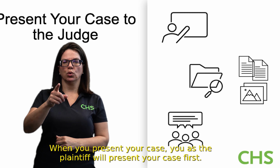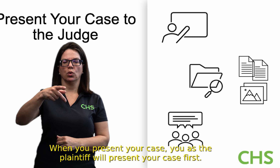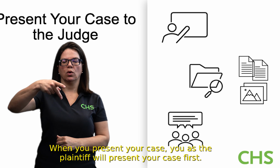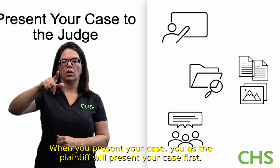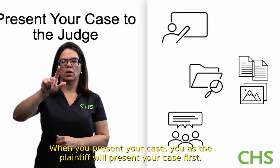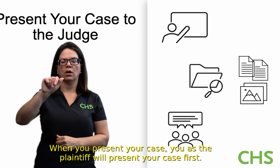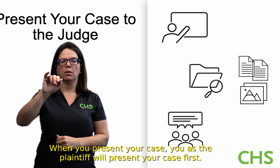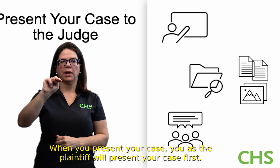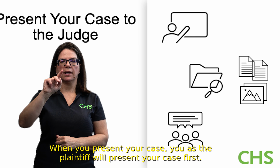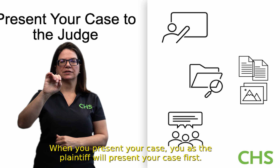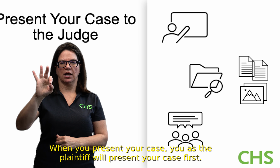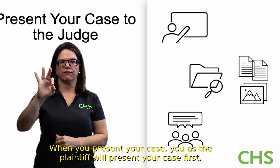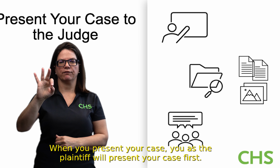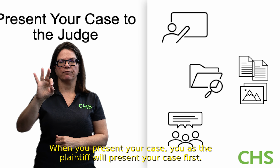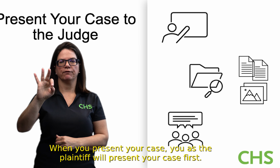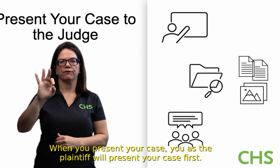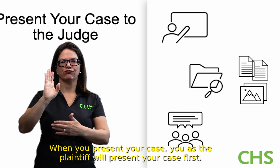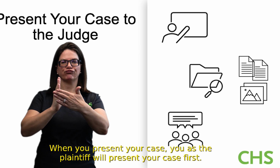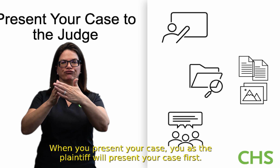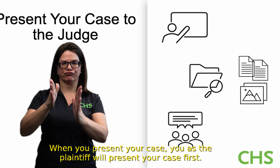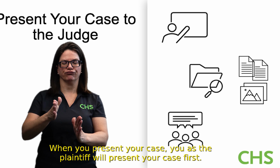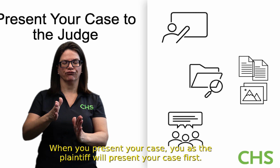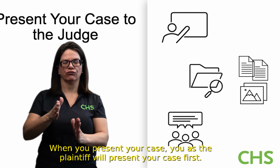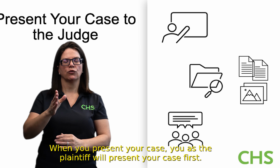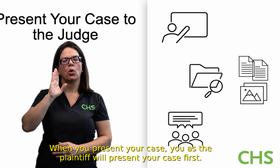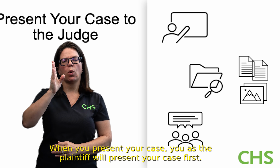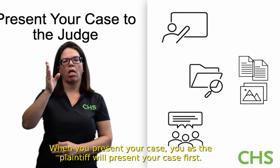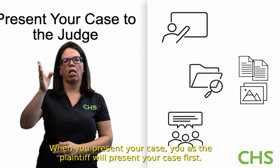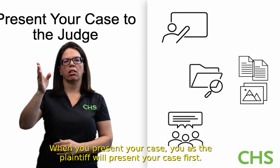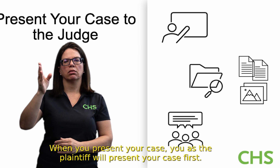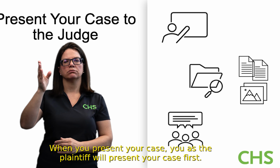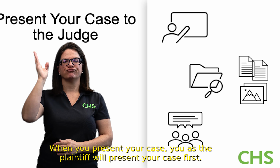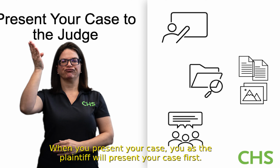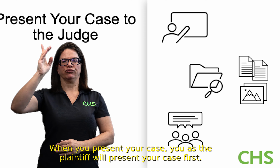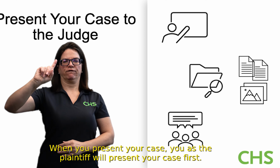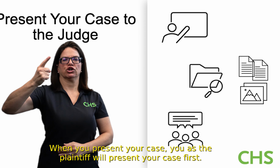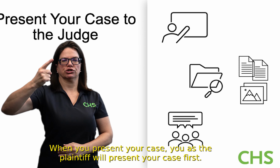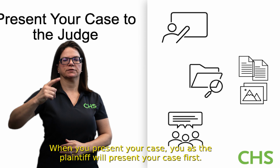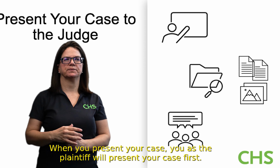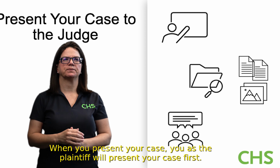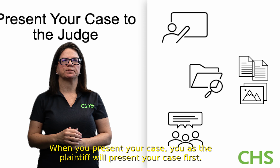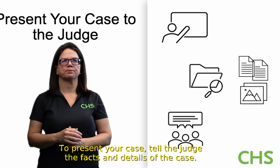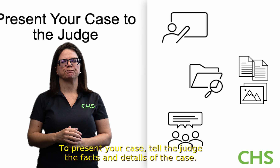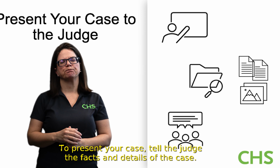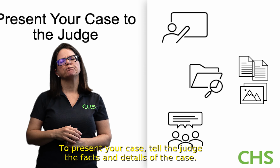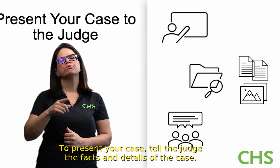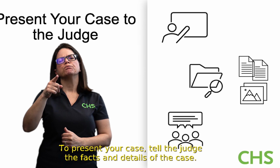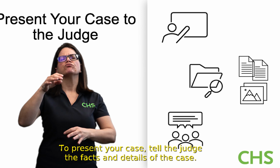When you present your case, you, as the plaintiff, will present your case first. To present your